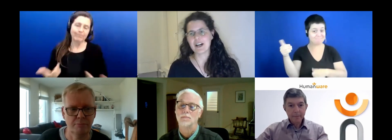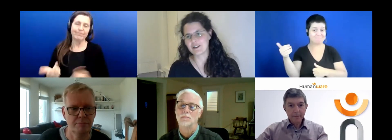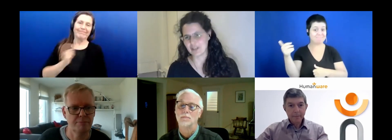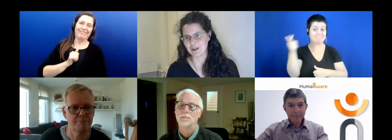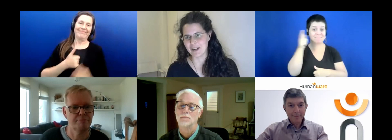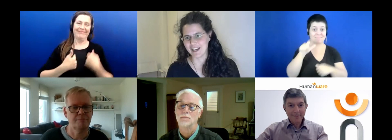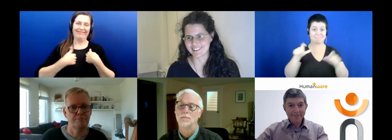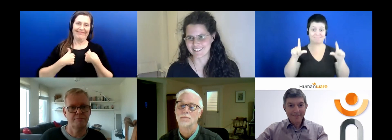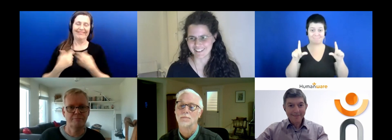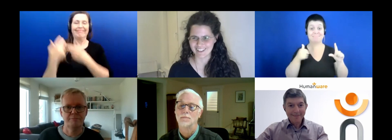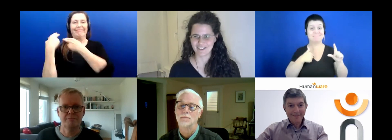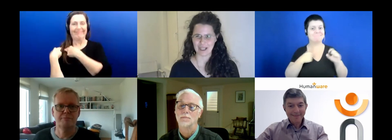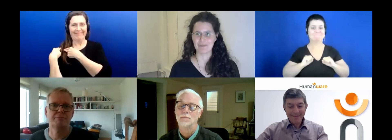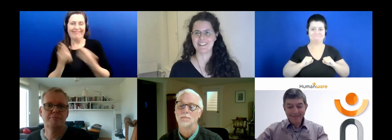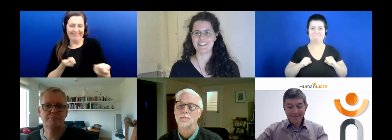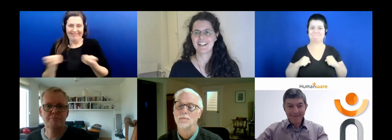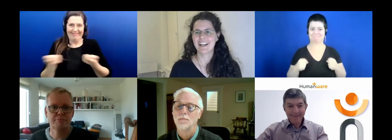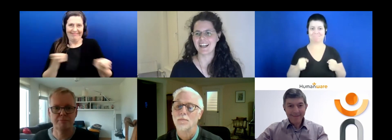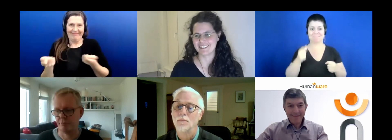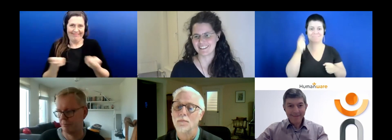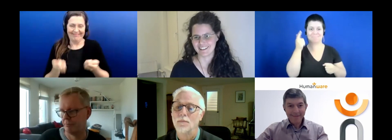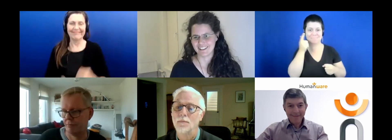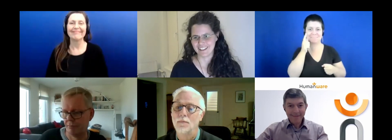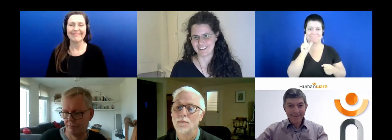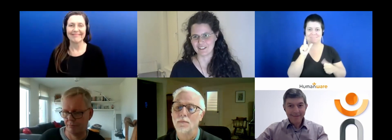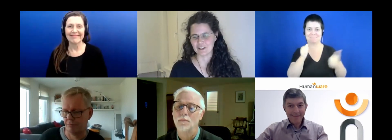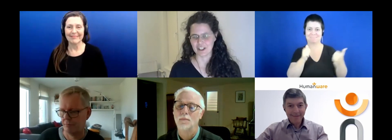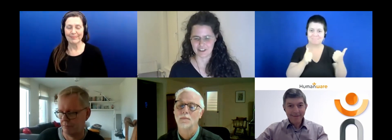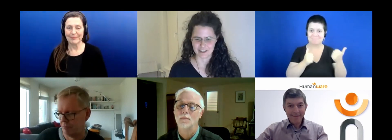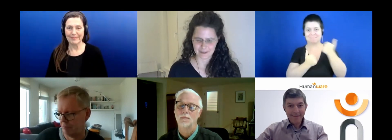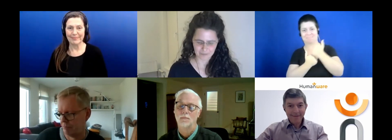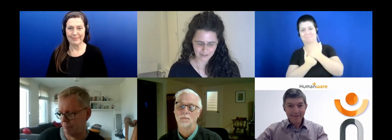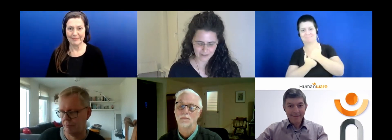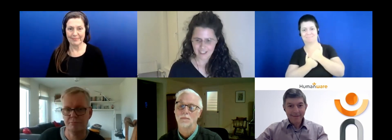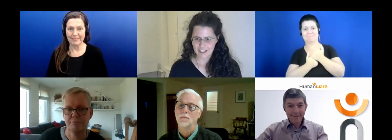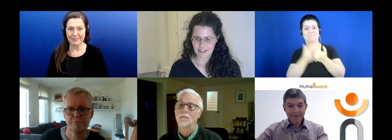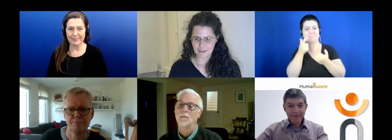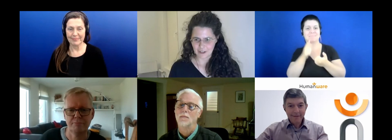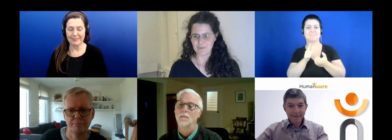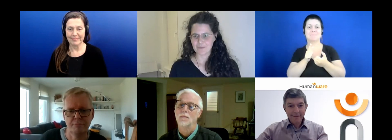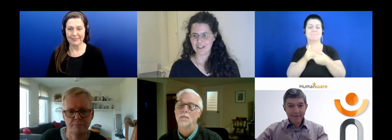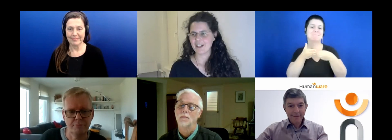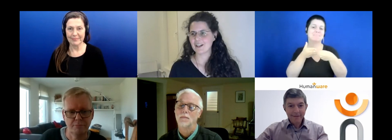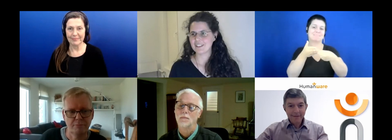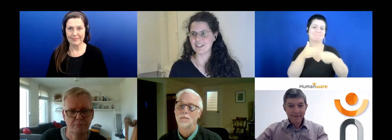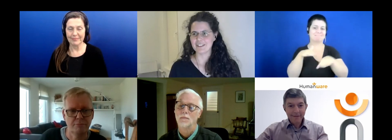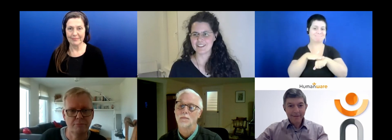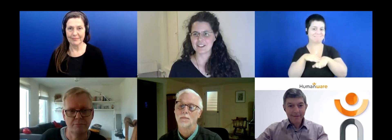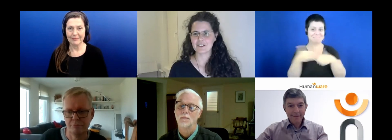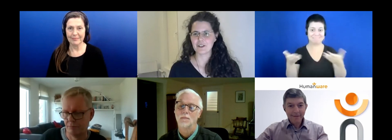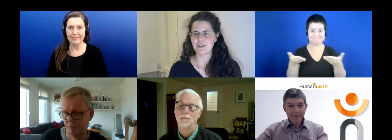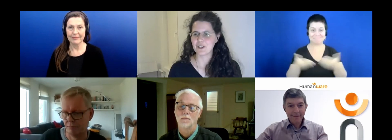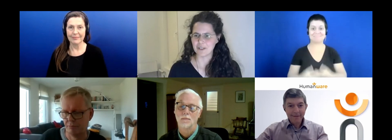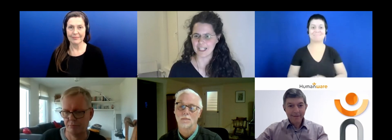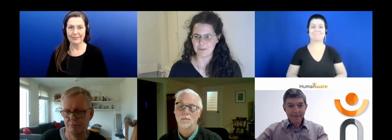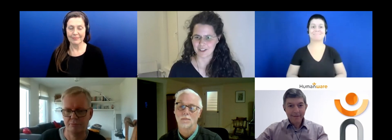my very best to step in and lead this discussion. So then let's